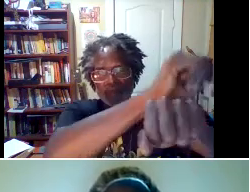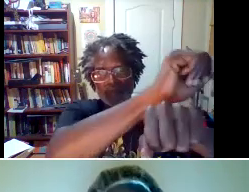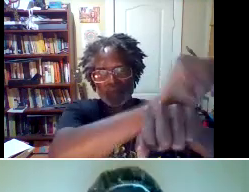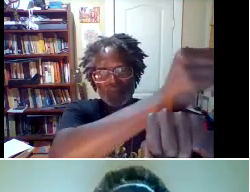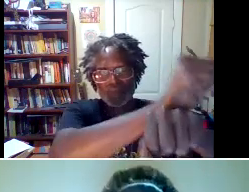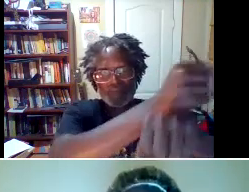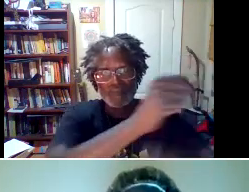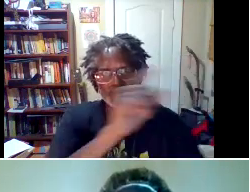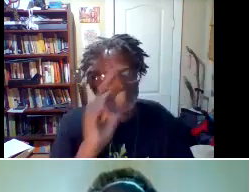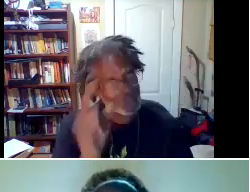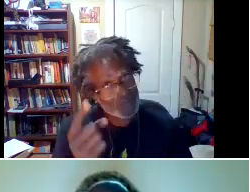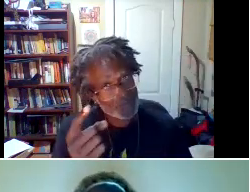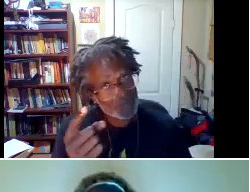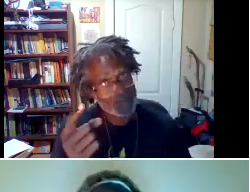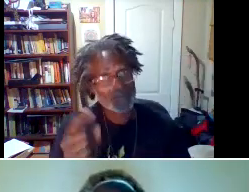What time is it?